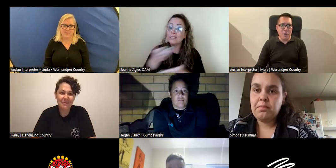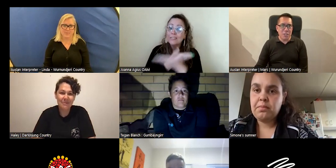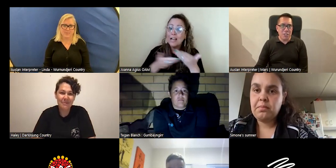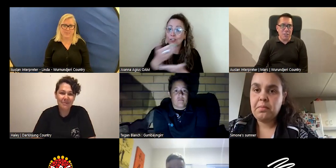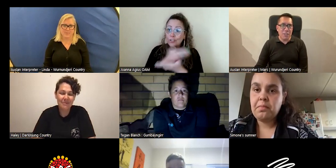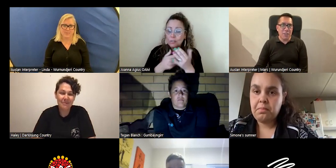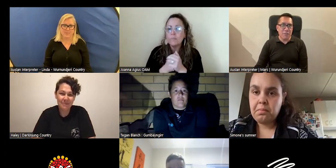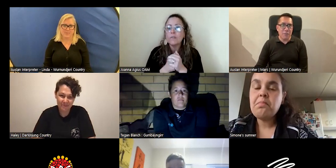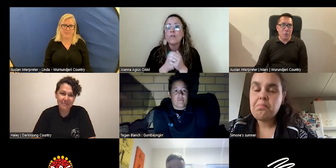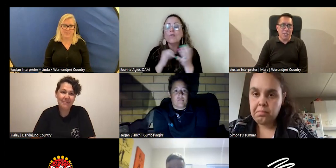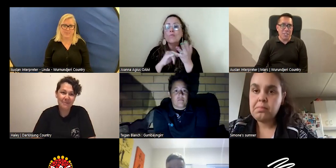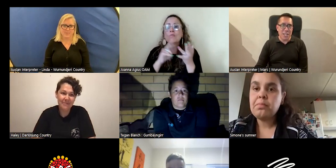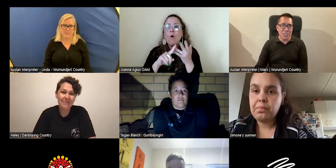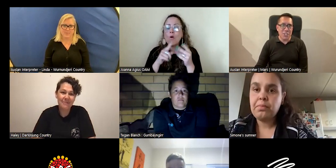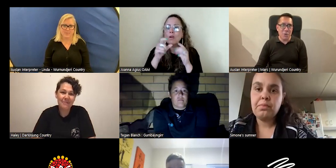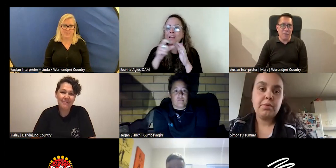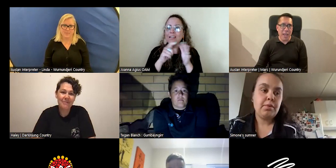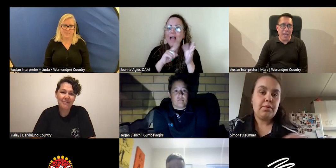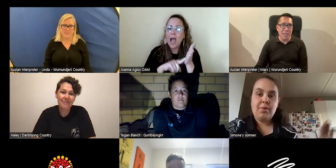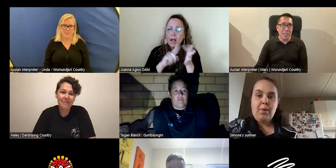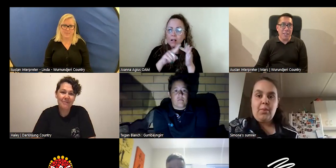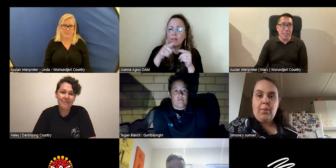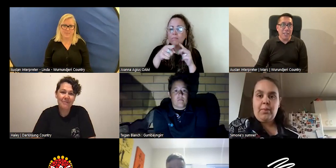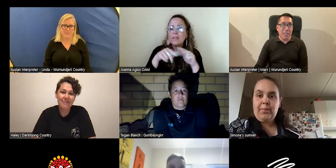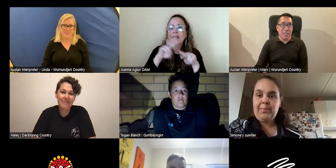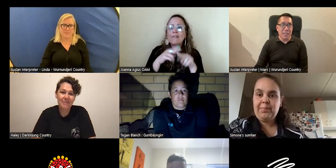so much for the discussions that we've had.